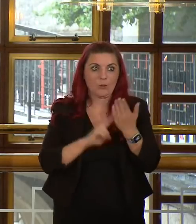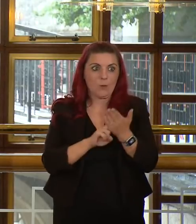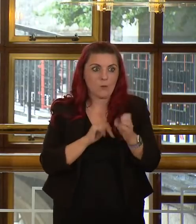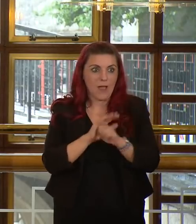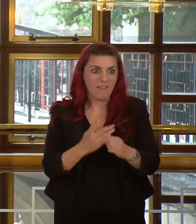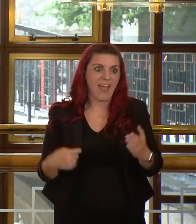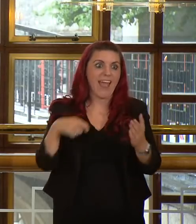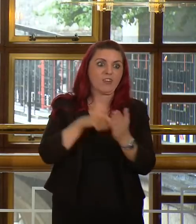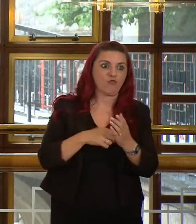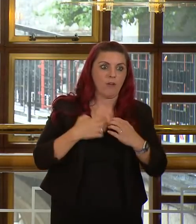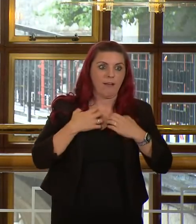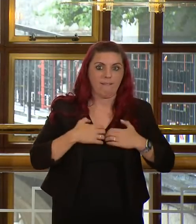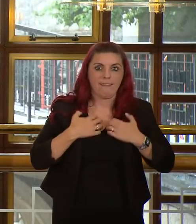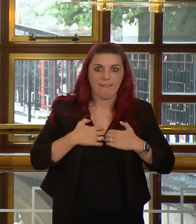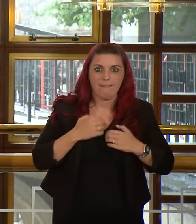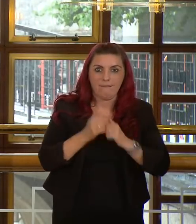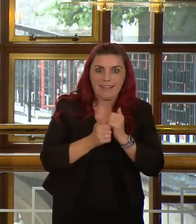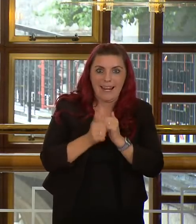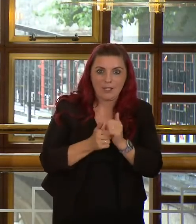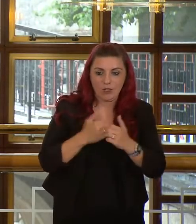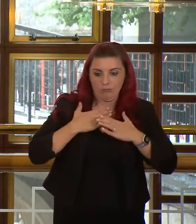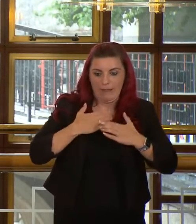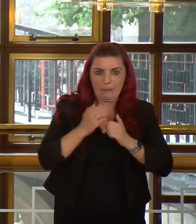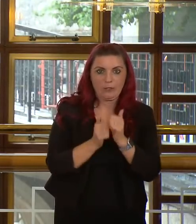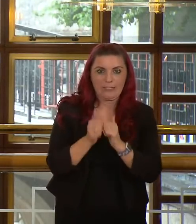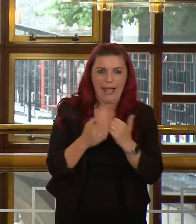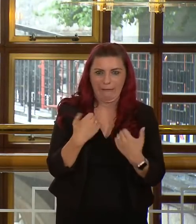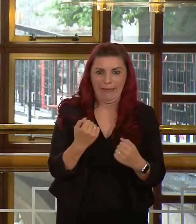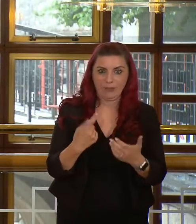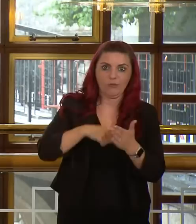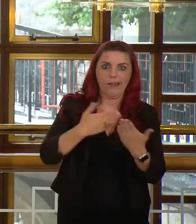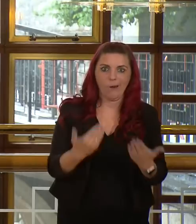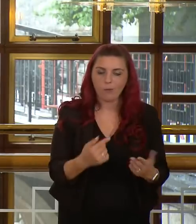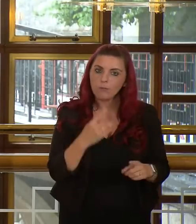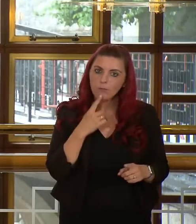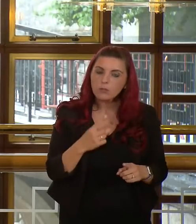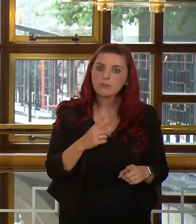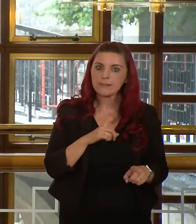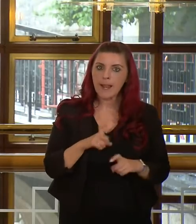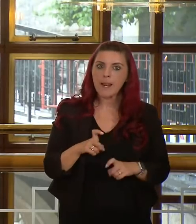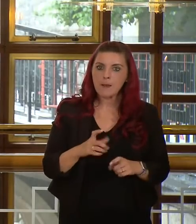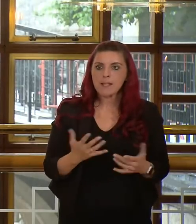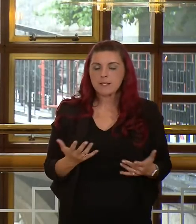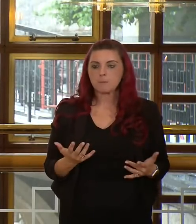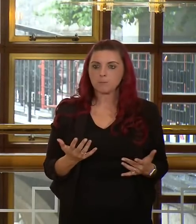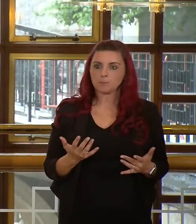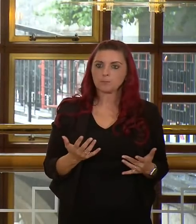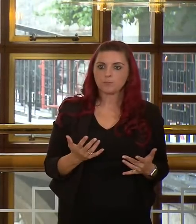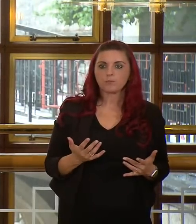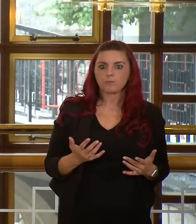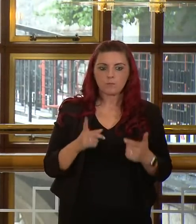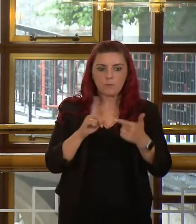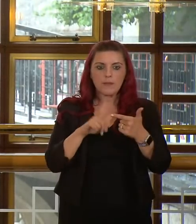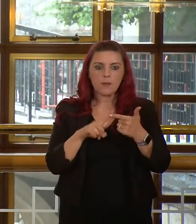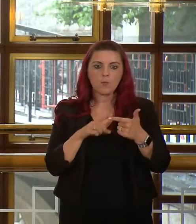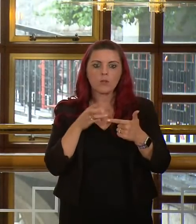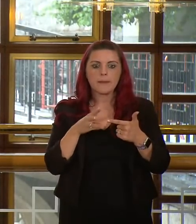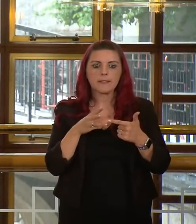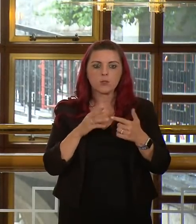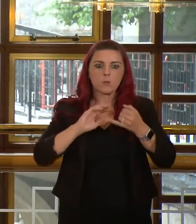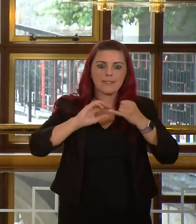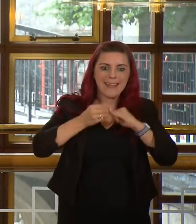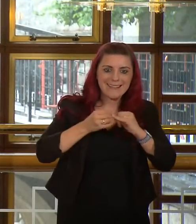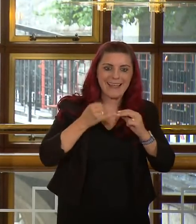of ventilators. I think the second thing, obviously would have been to do testing in the nursing homes